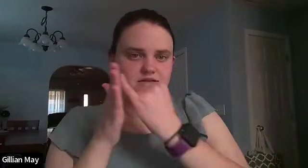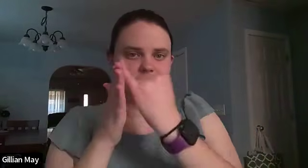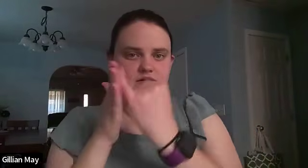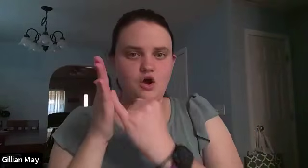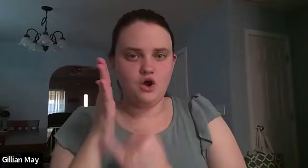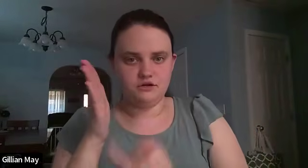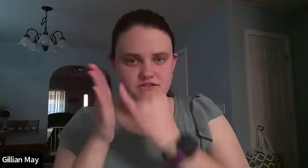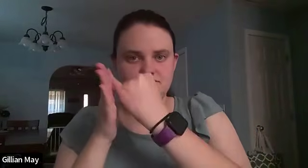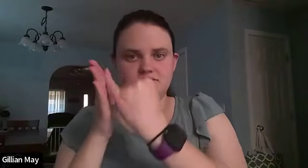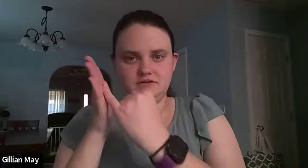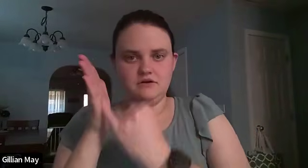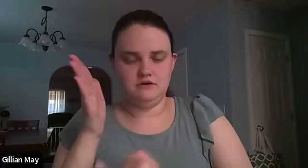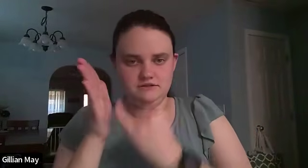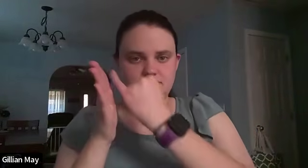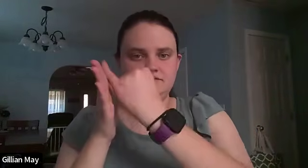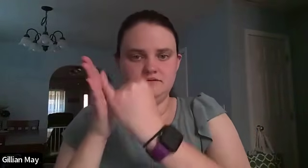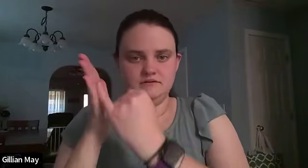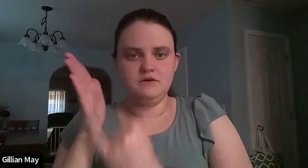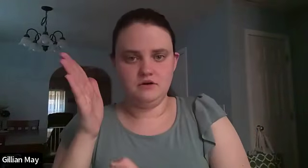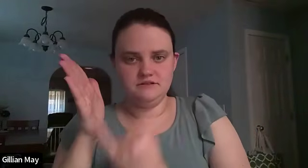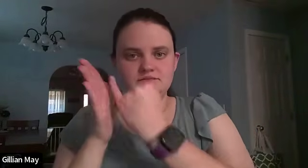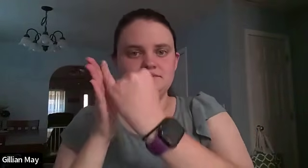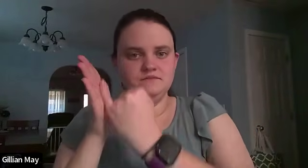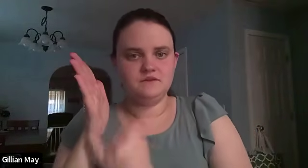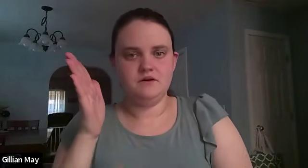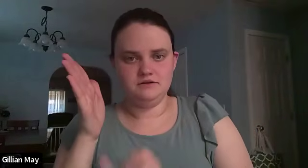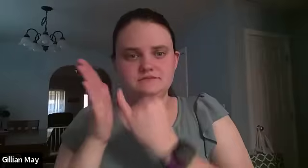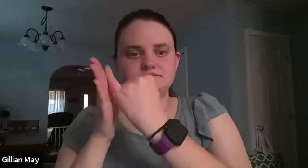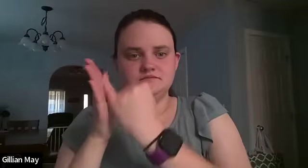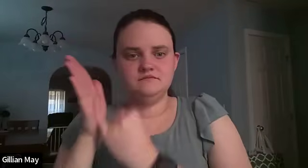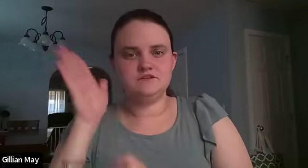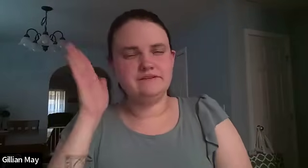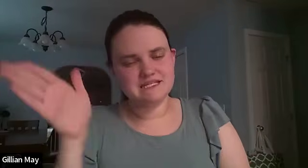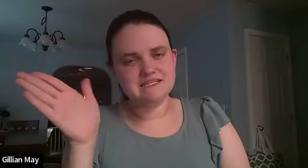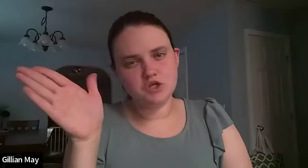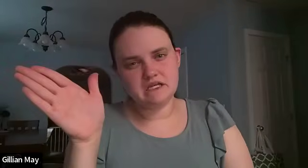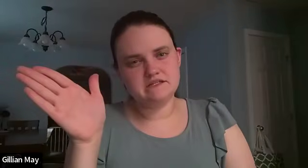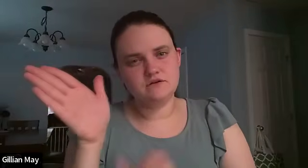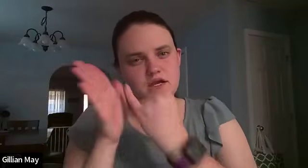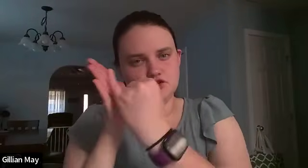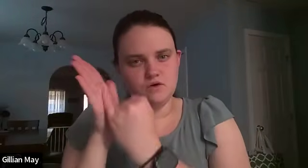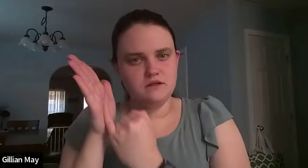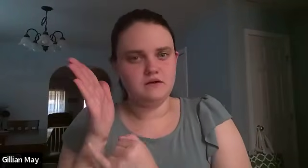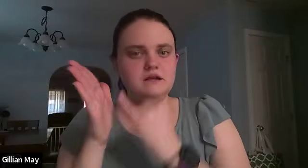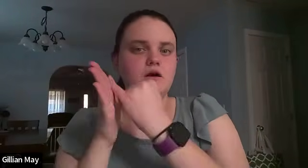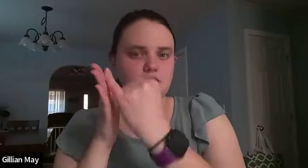hand. Art, art, art, art. So like this is like your easel and you're drawing on it.